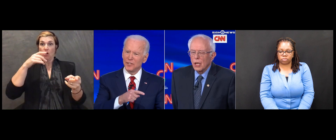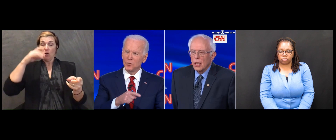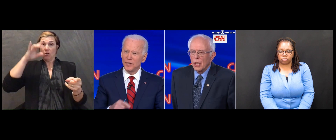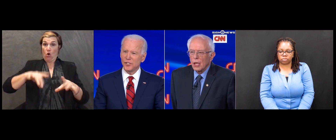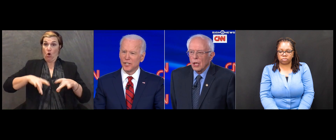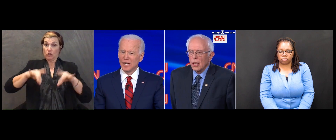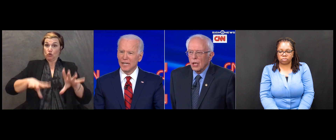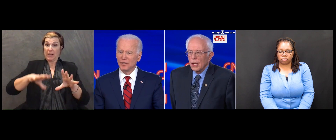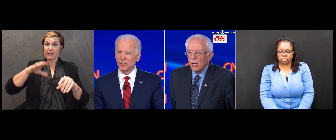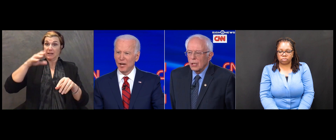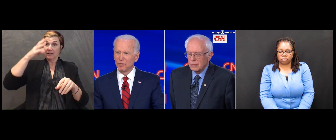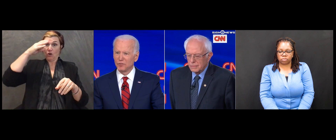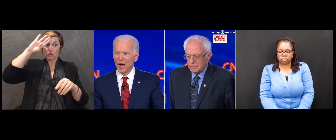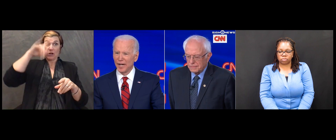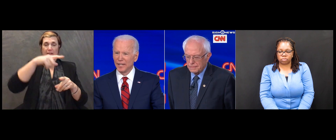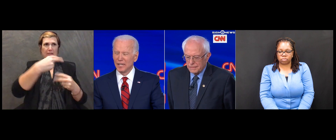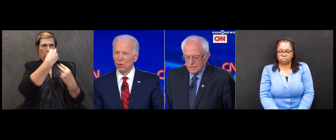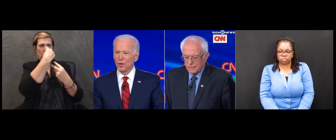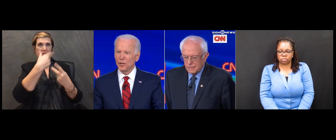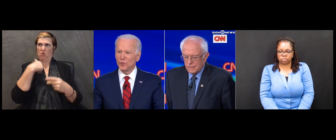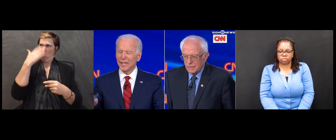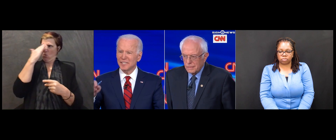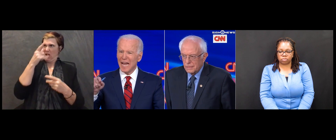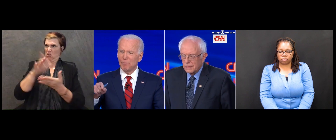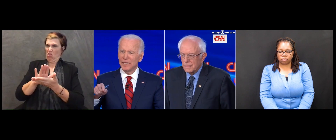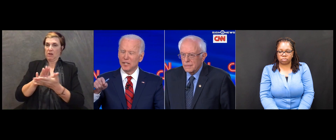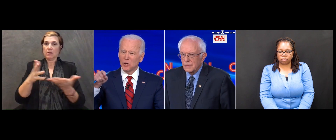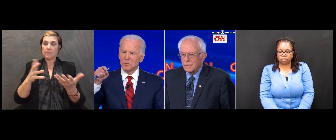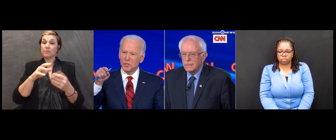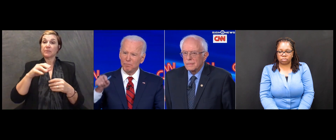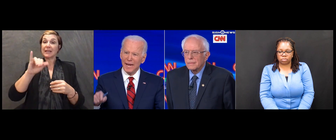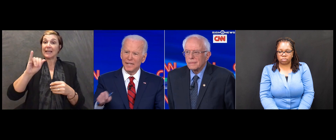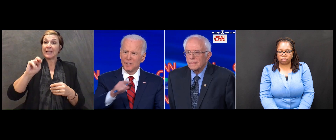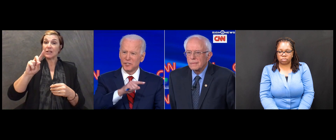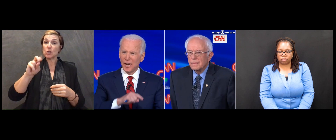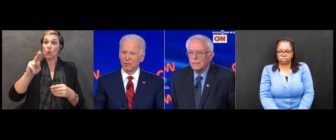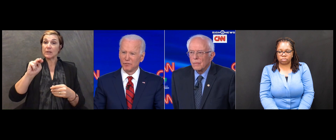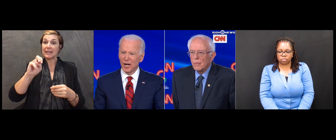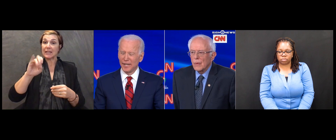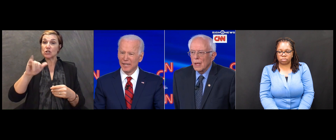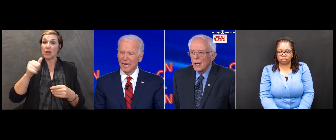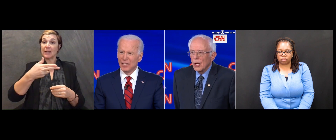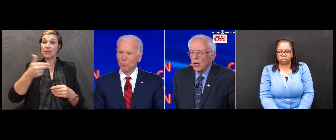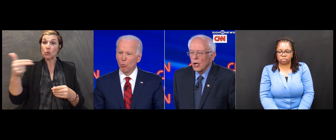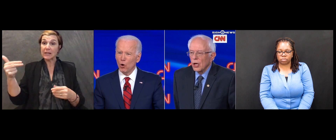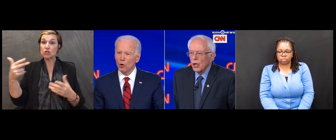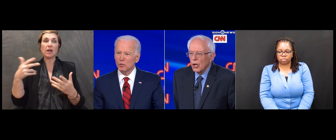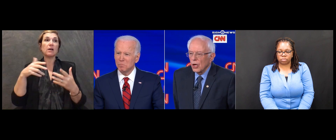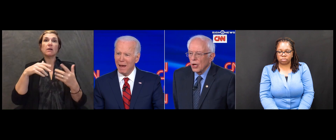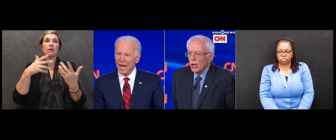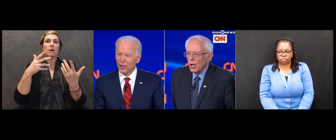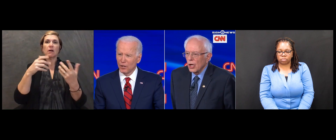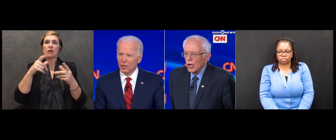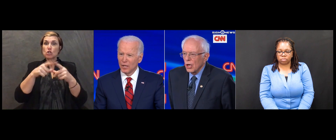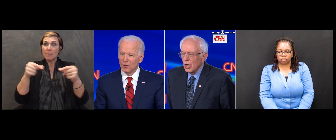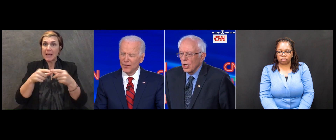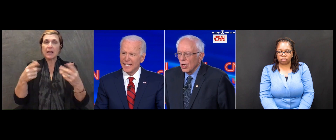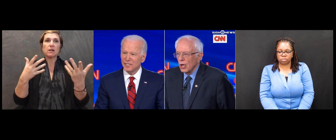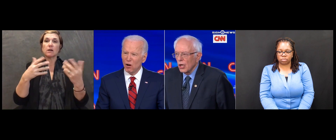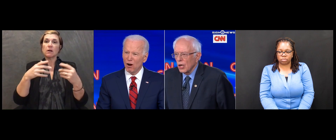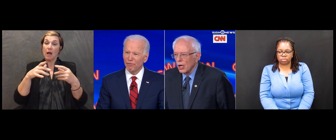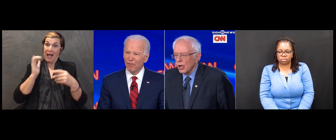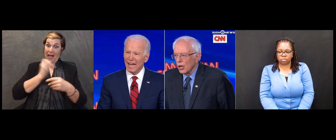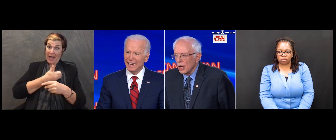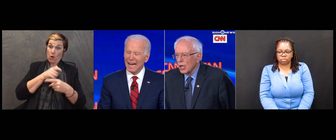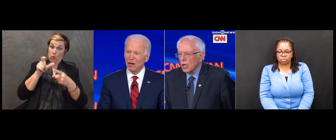in Indonesia in the shadow of China? What do you think is happening in terms of Japan in the shadow of China? Words matter.